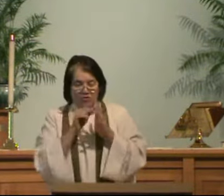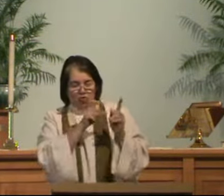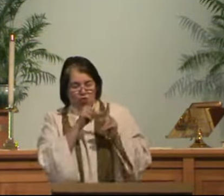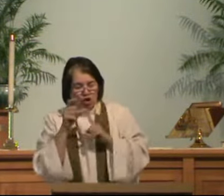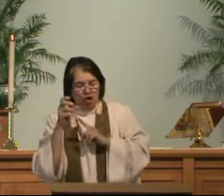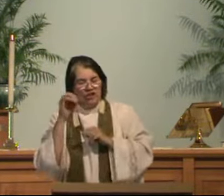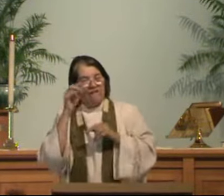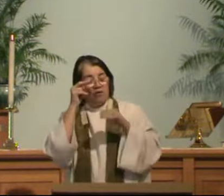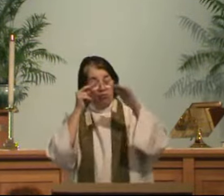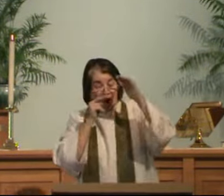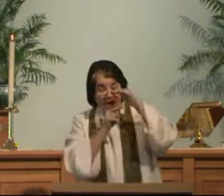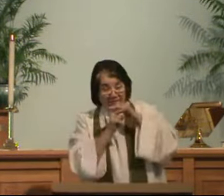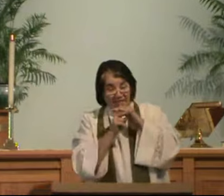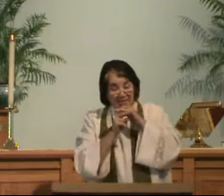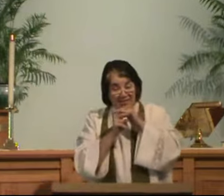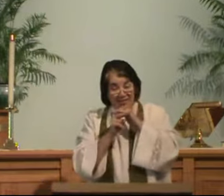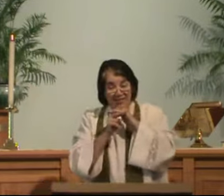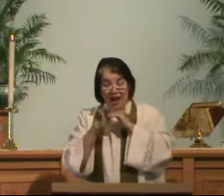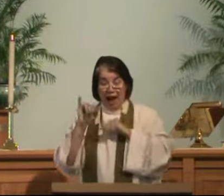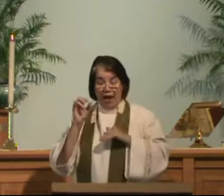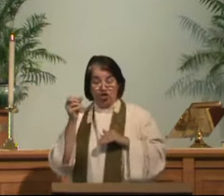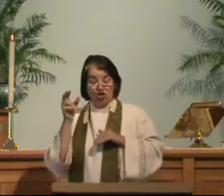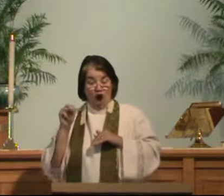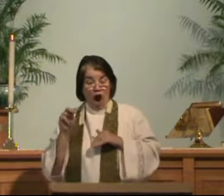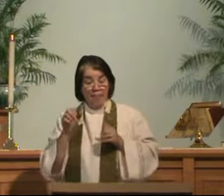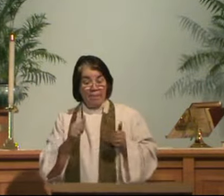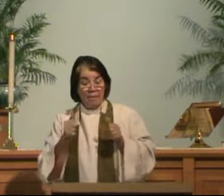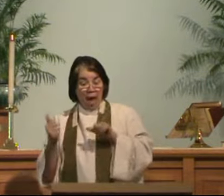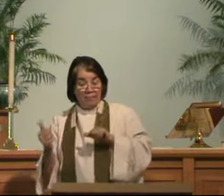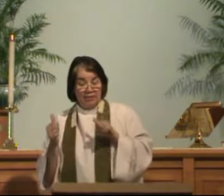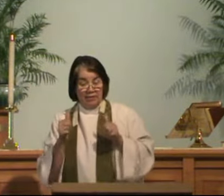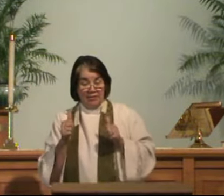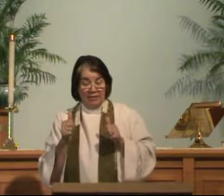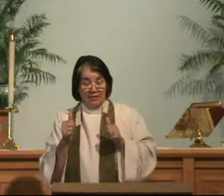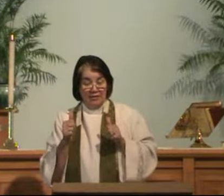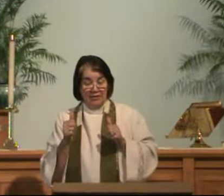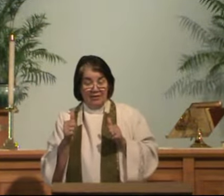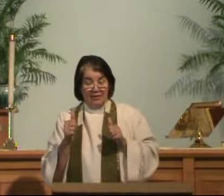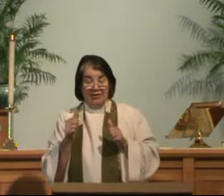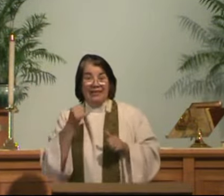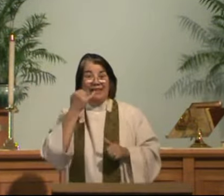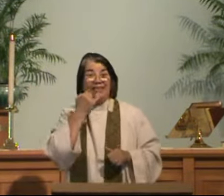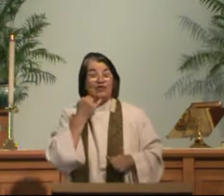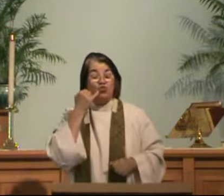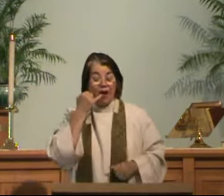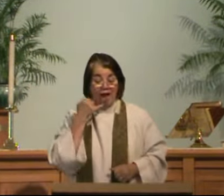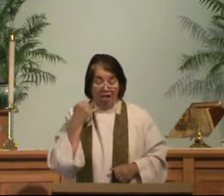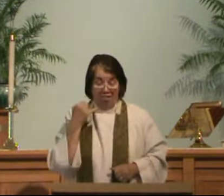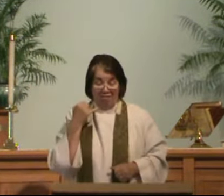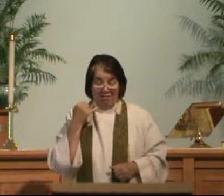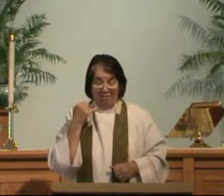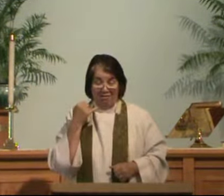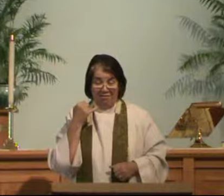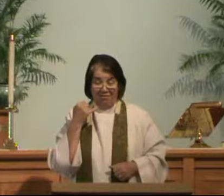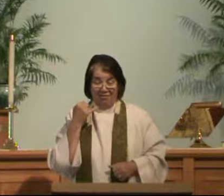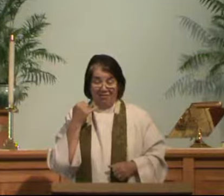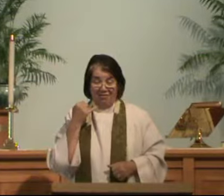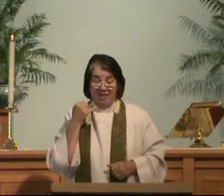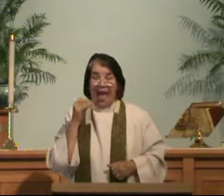the words of the prophets and John the Baptist, Israel